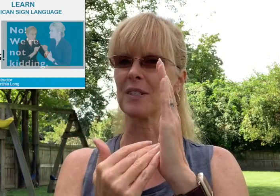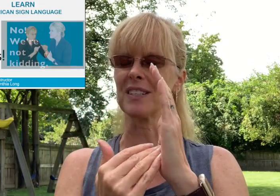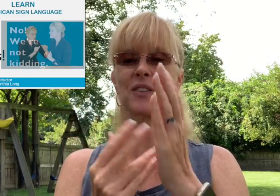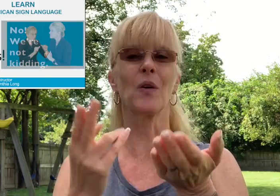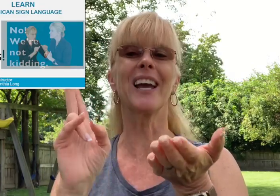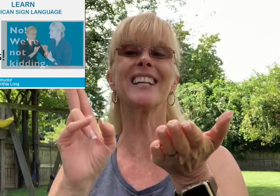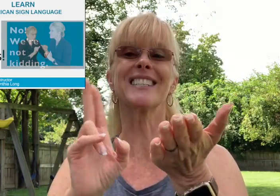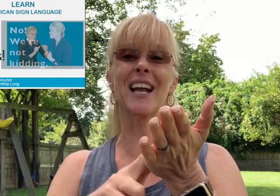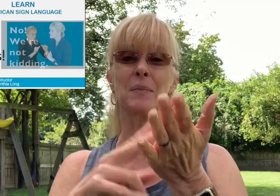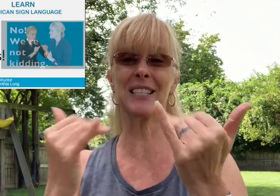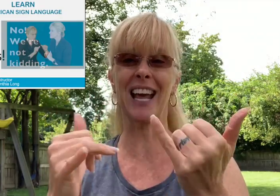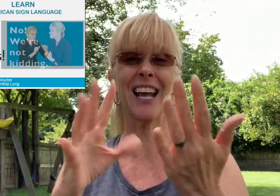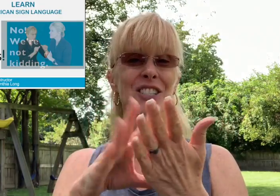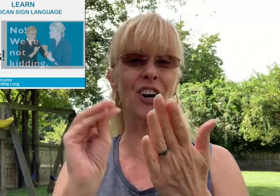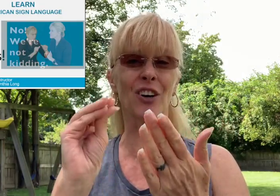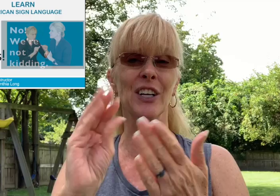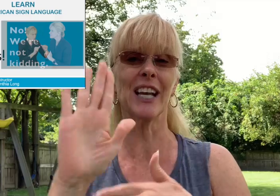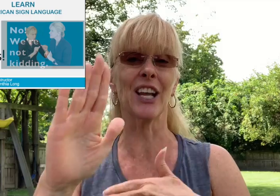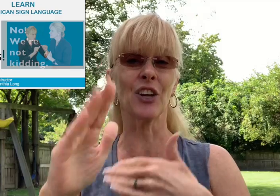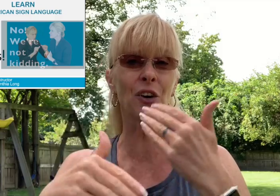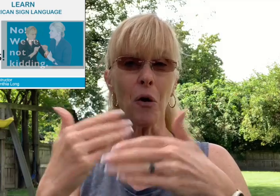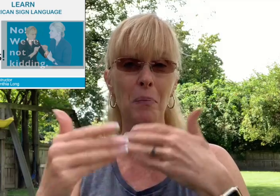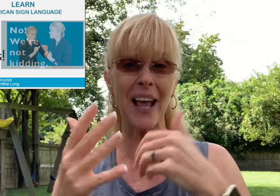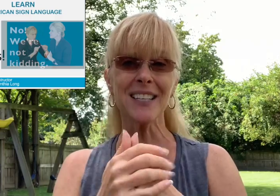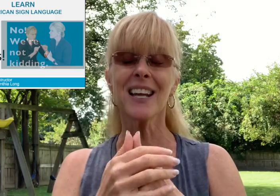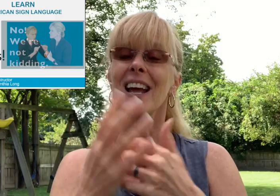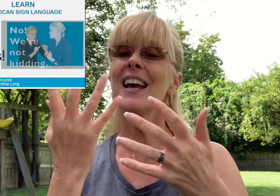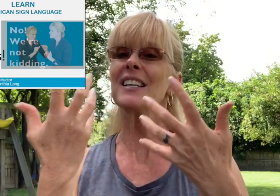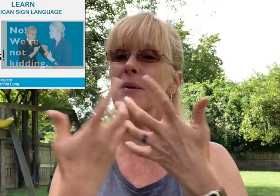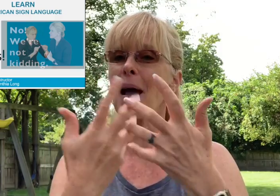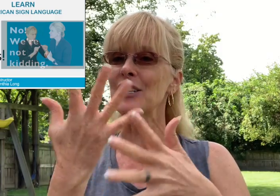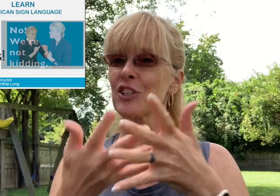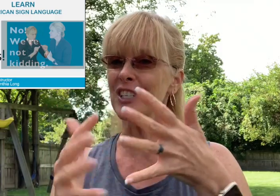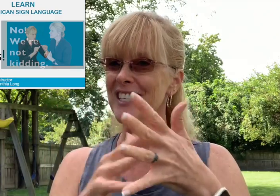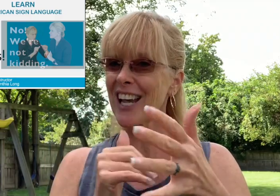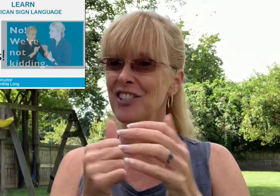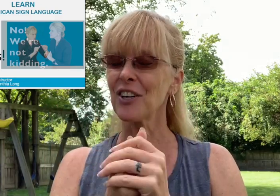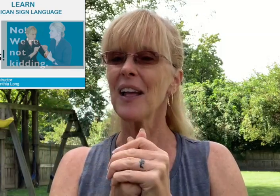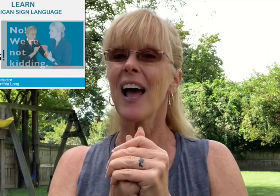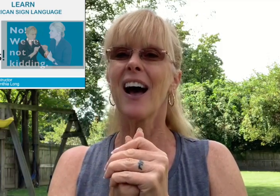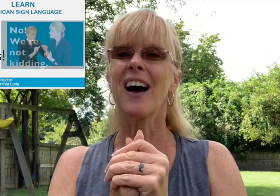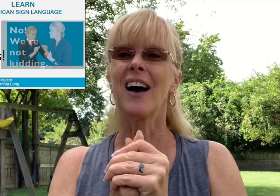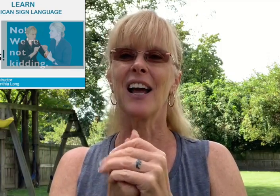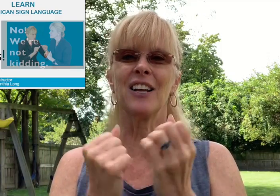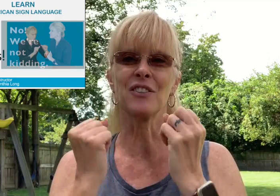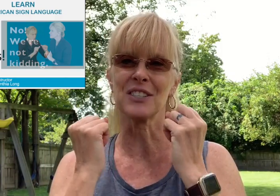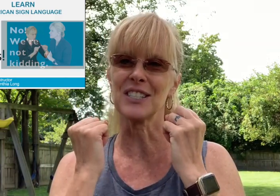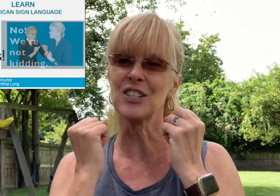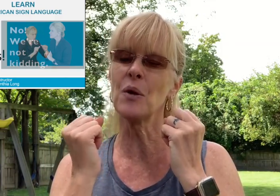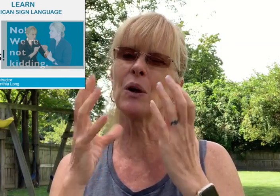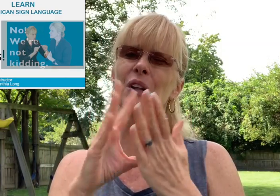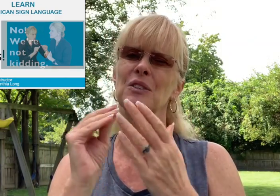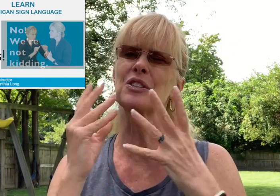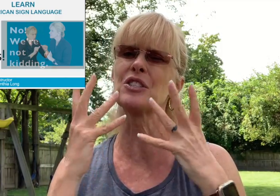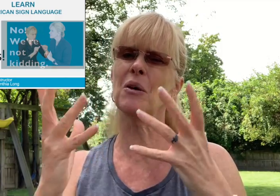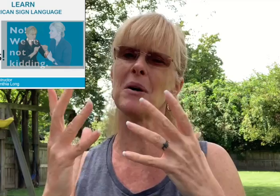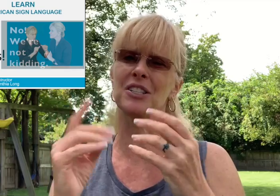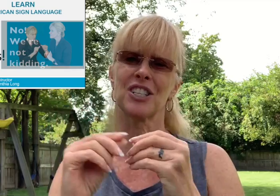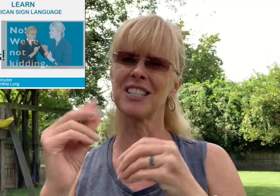courses. Go ahead and sign up today and start learning at your own pace to match your schedule, and you will learn so much just in